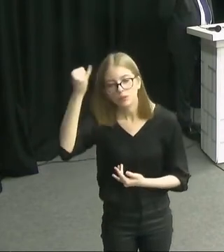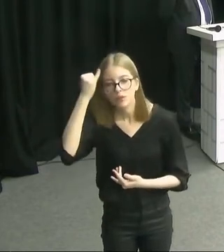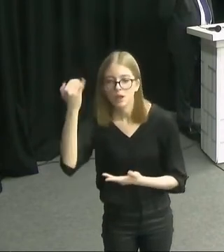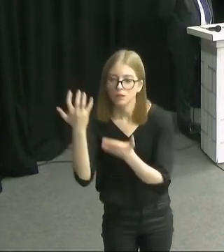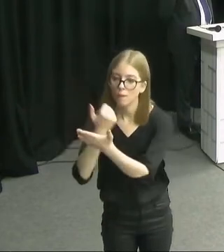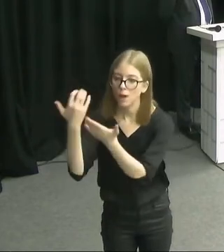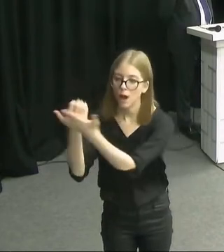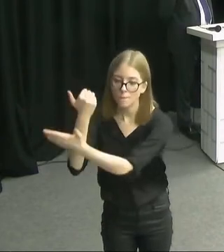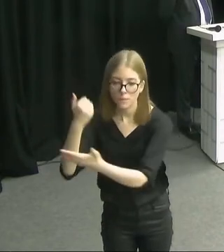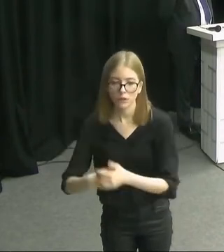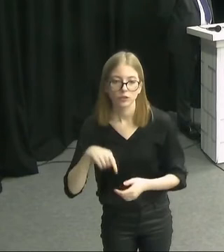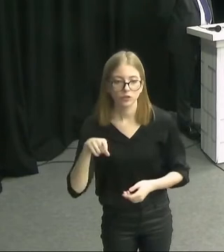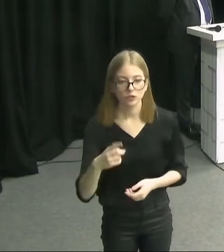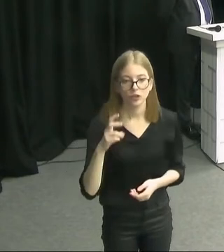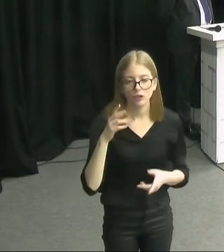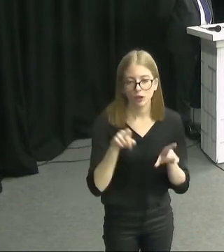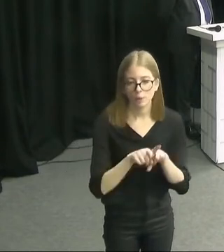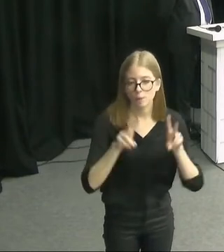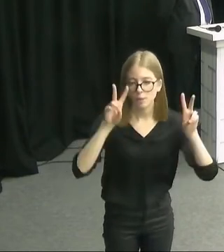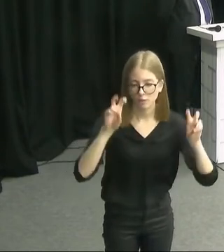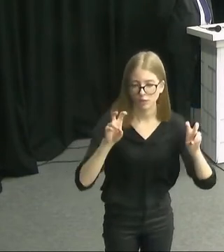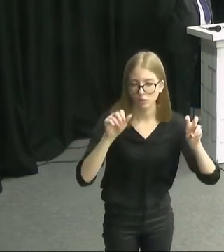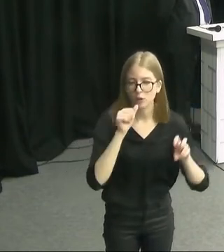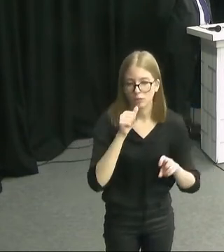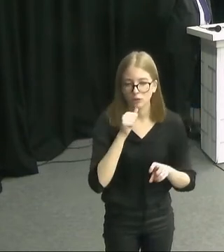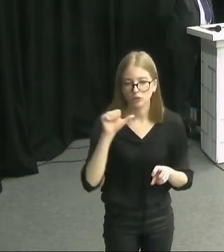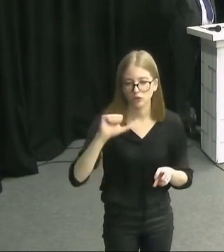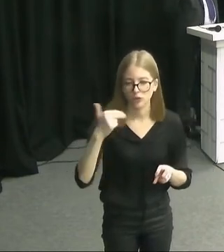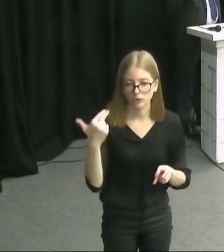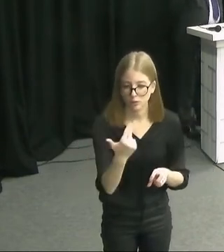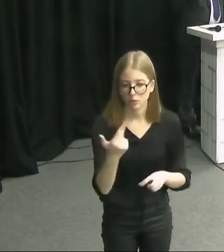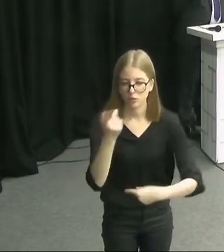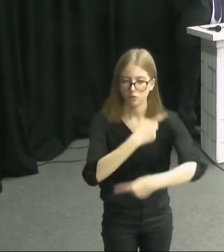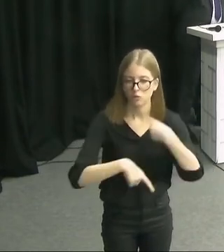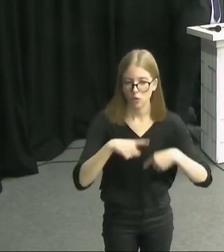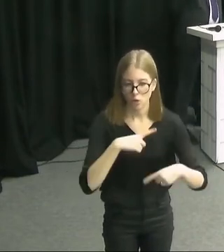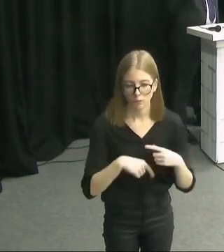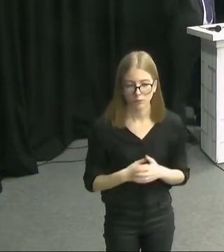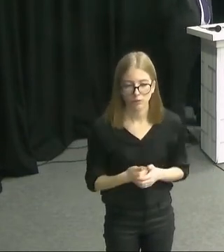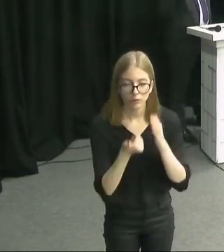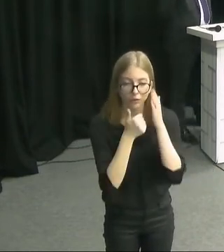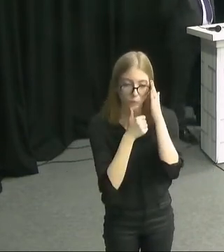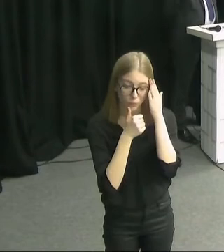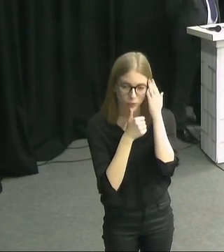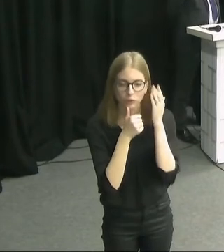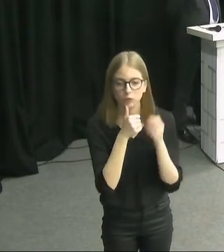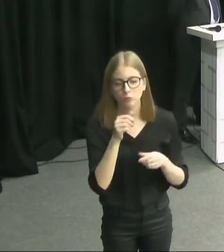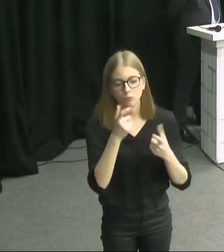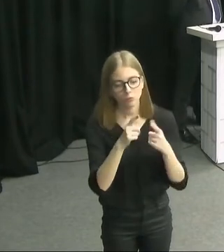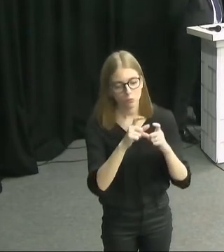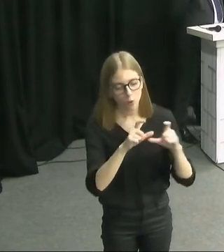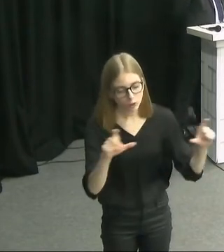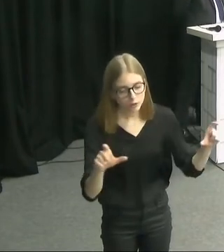every institution has a special weekend, a homecoming weekend, where they invite all the alumni